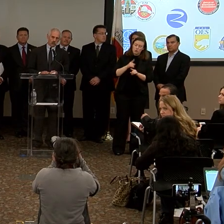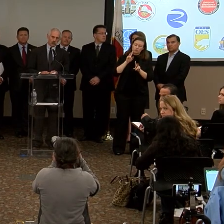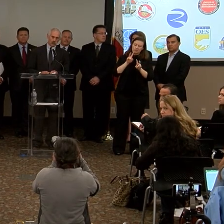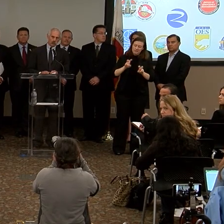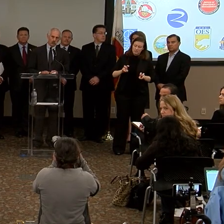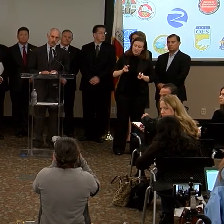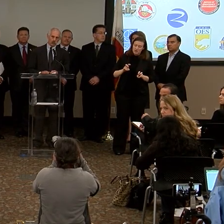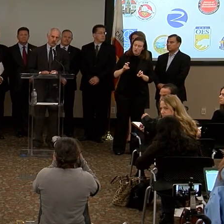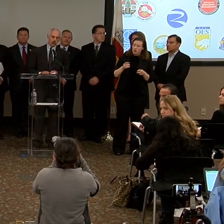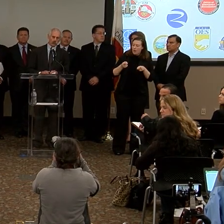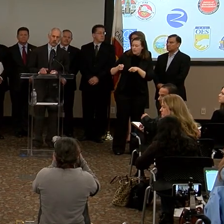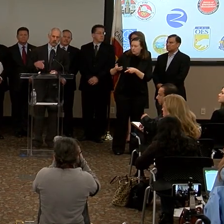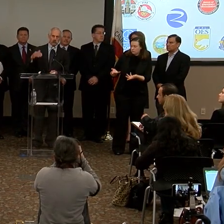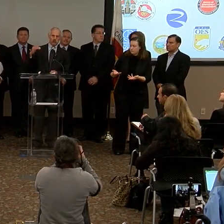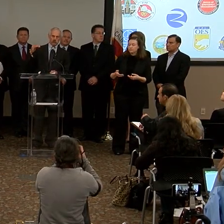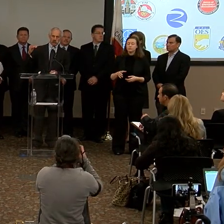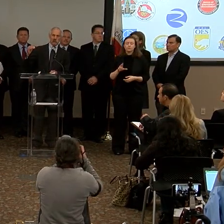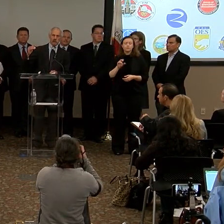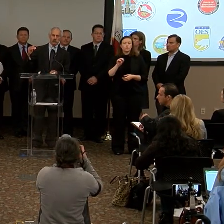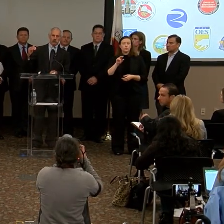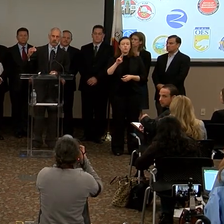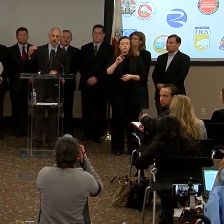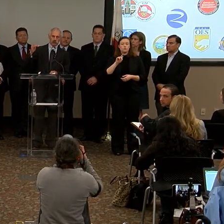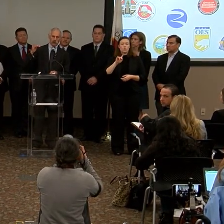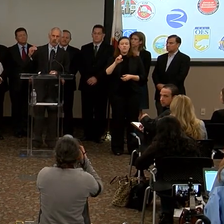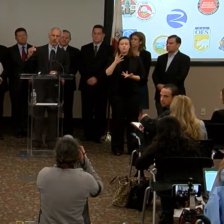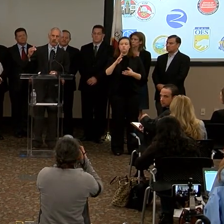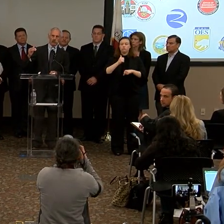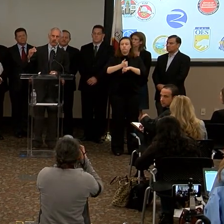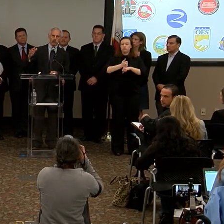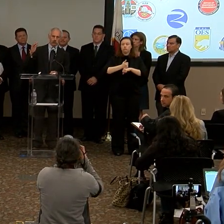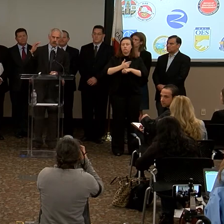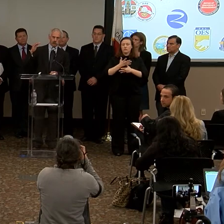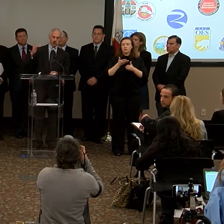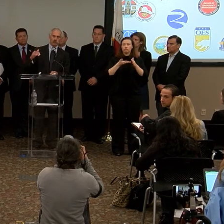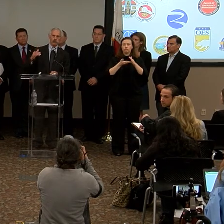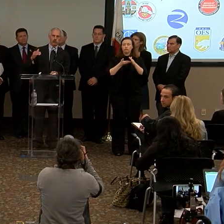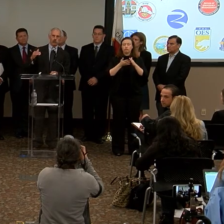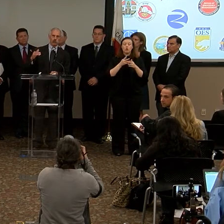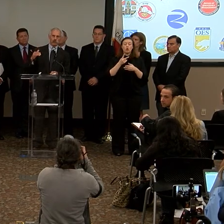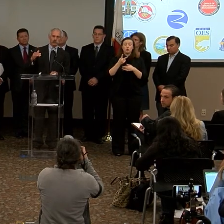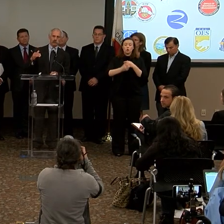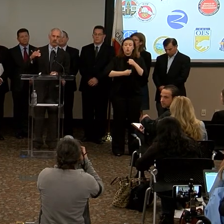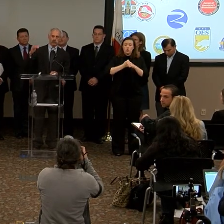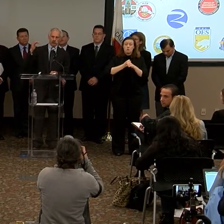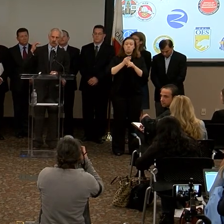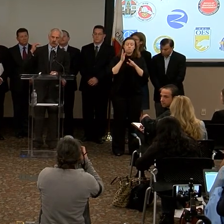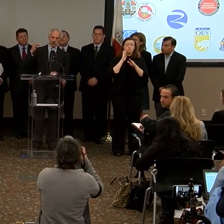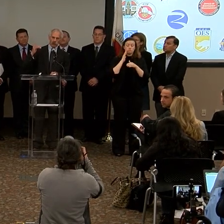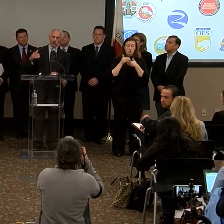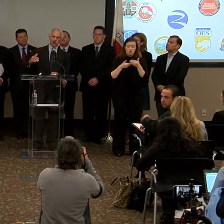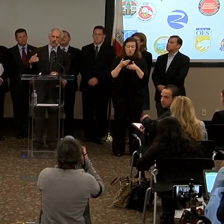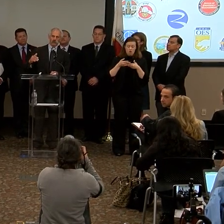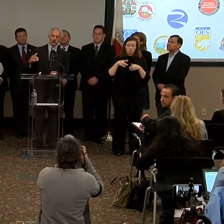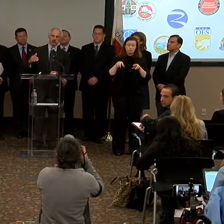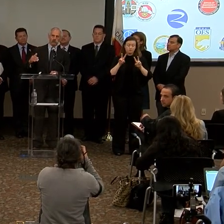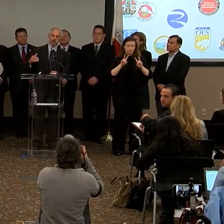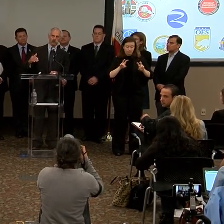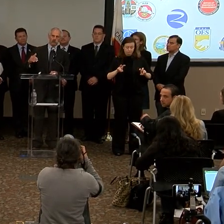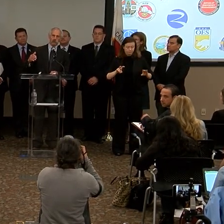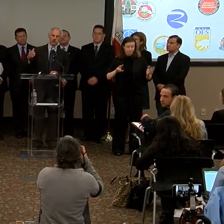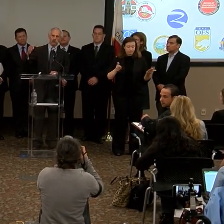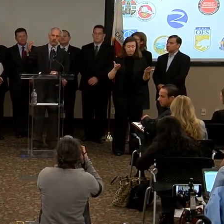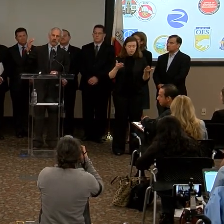differentiations are happening? No, the rates have been set that they're operating under. We went through a two-year process to examine all the costs of